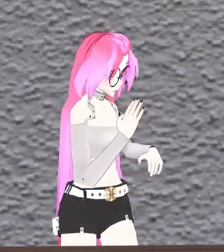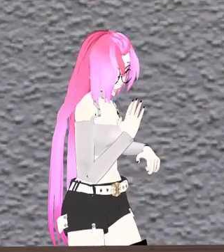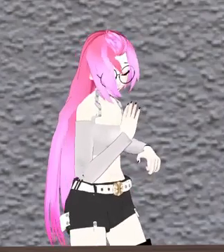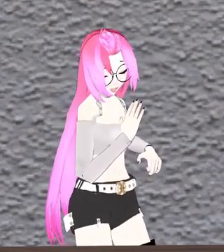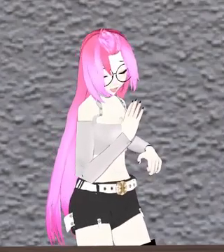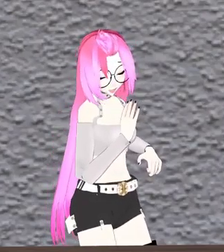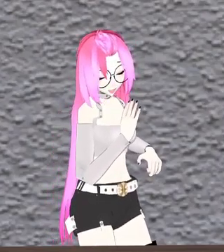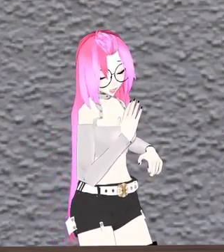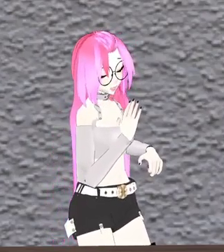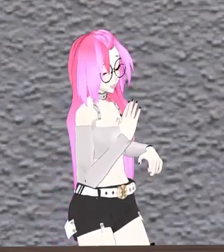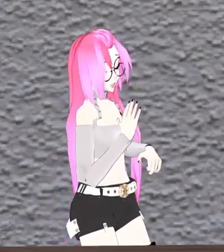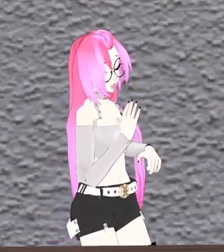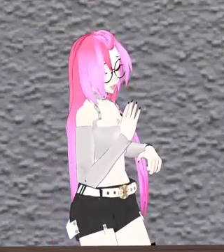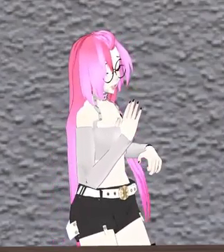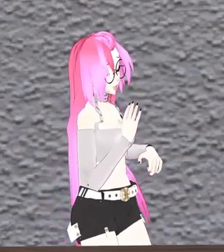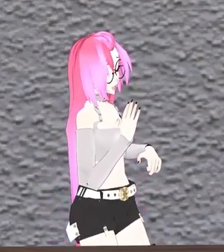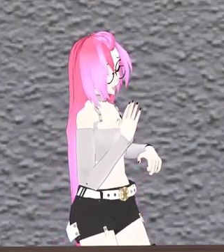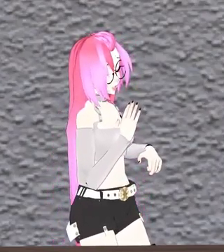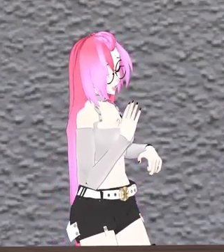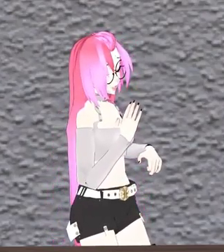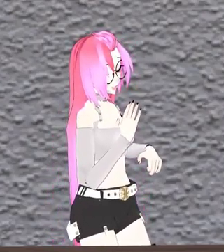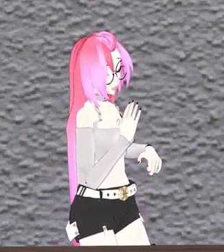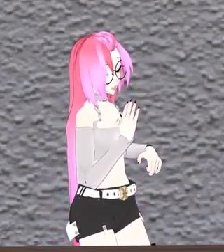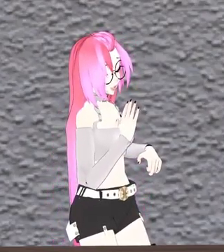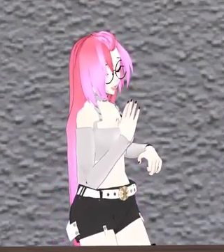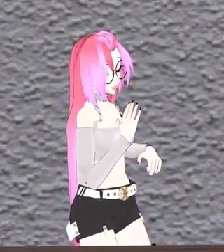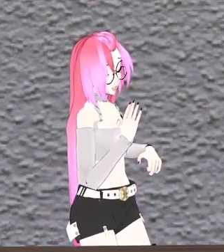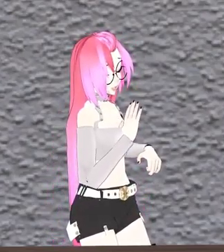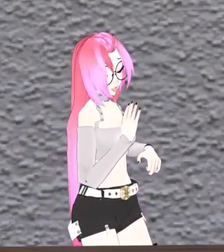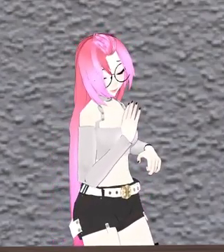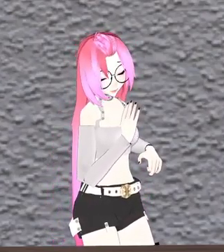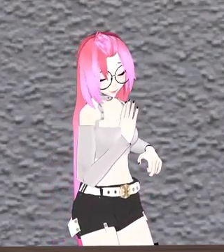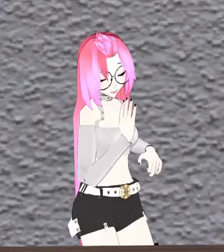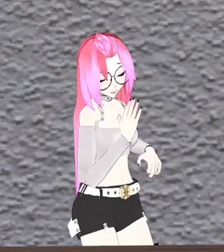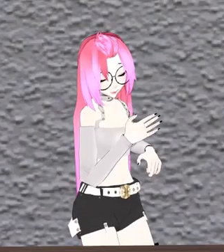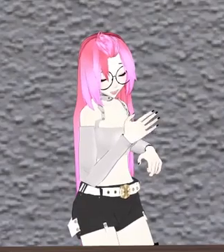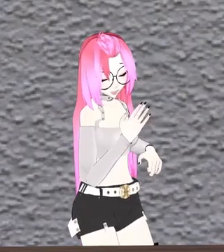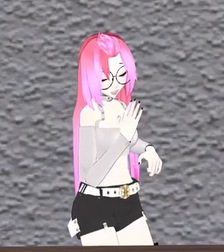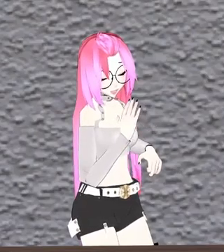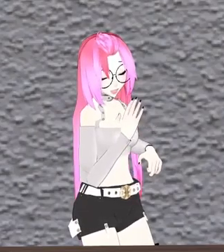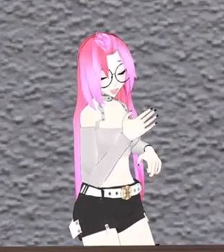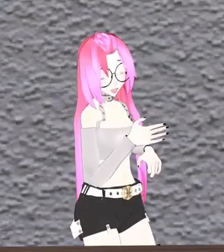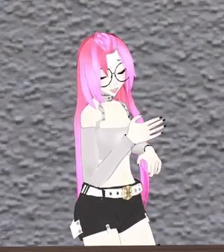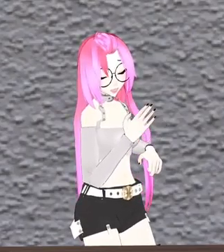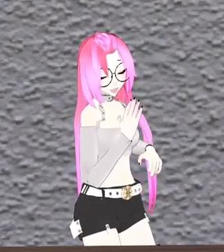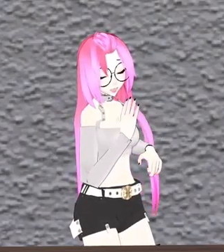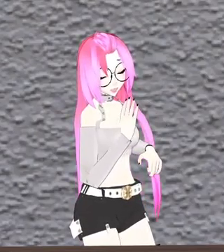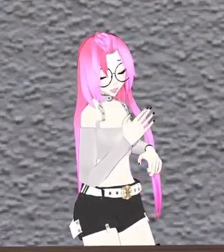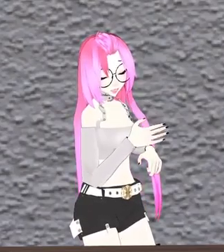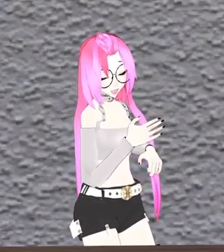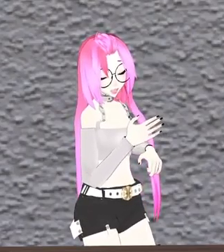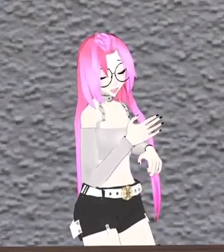Right on your chest, you're going to have an open hand. Your thumb is right in the middle. You could either do this, this is a variation going